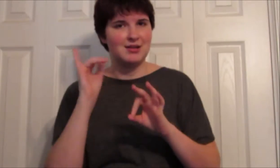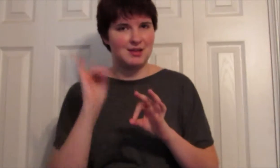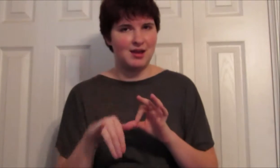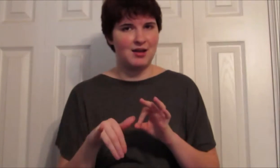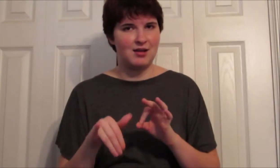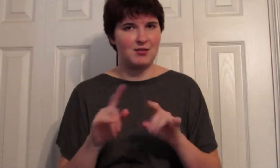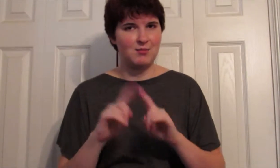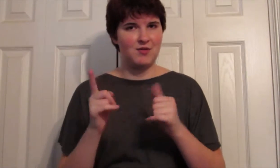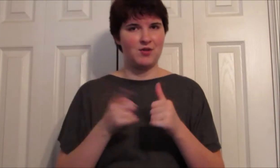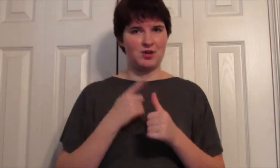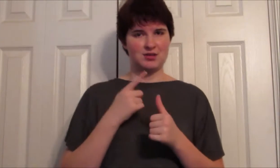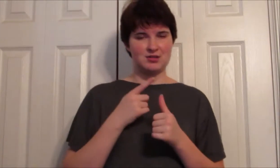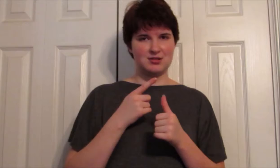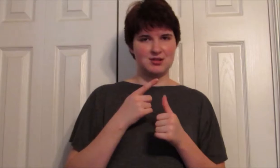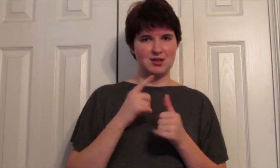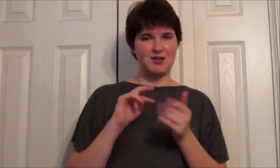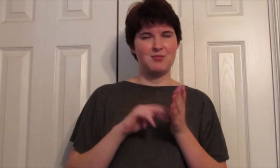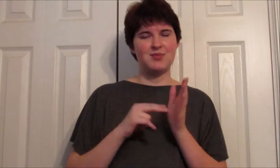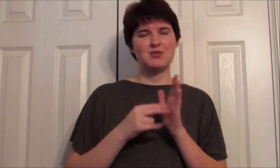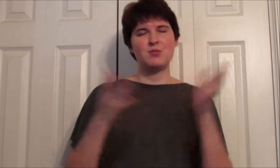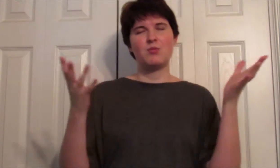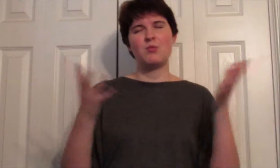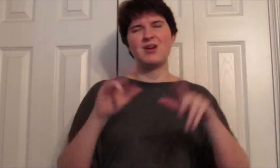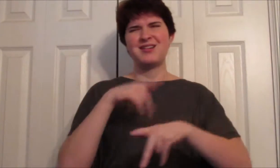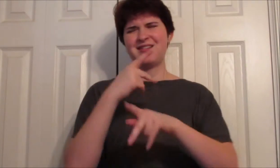question is, what kind of family are we going to be?